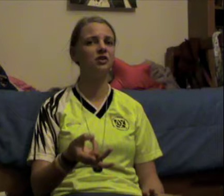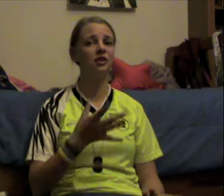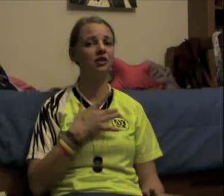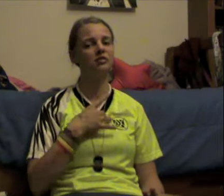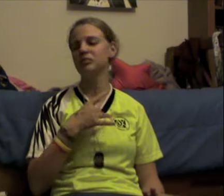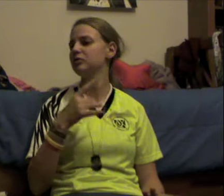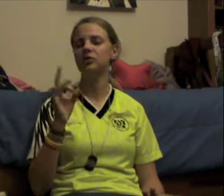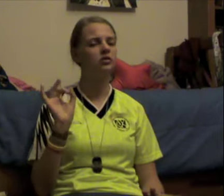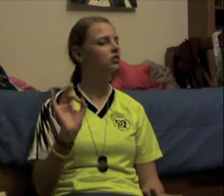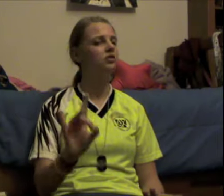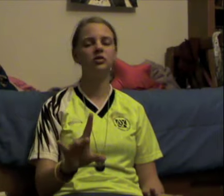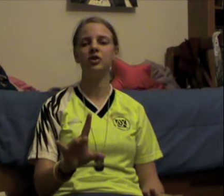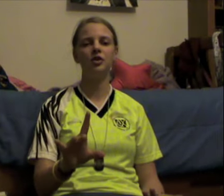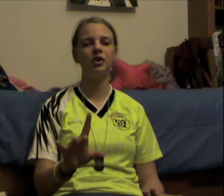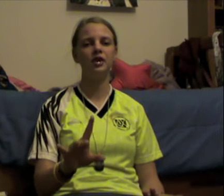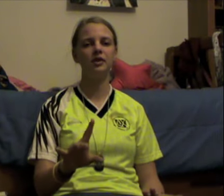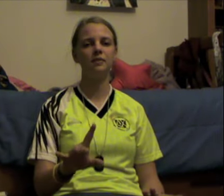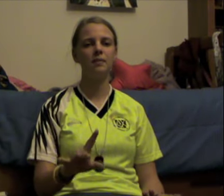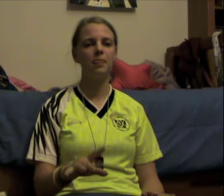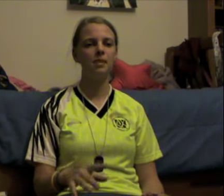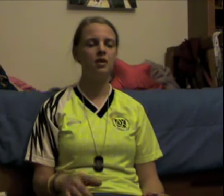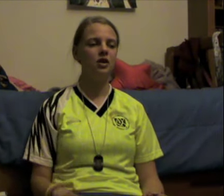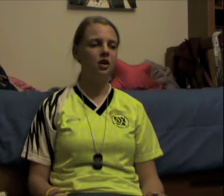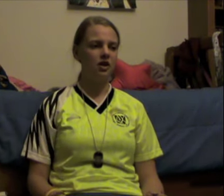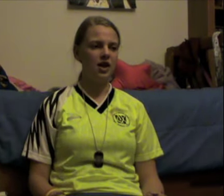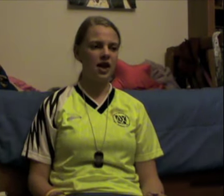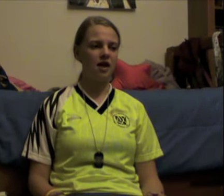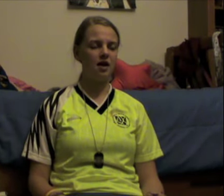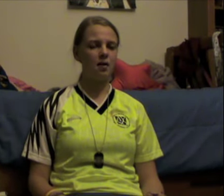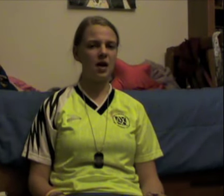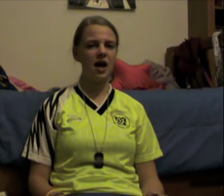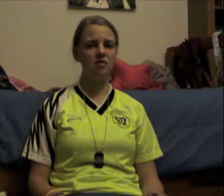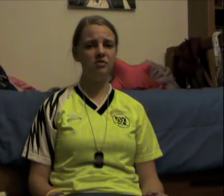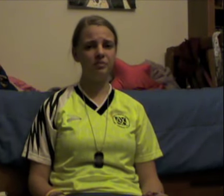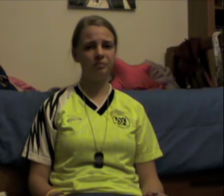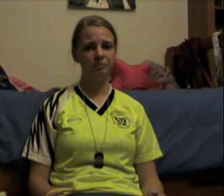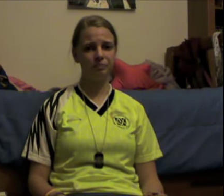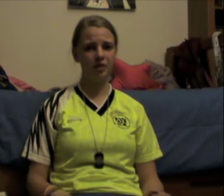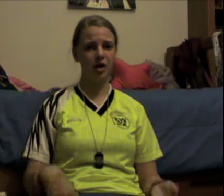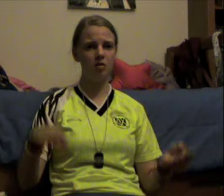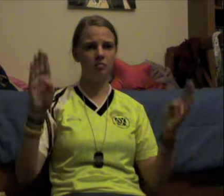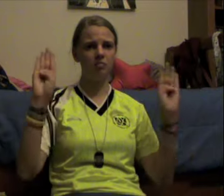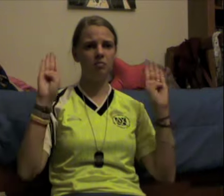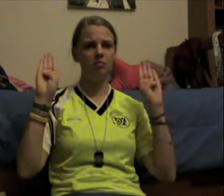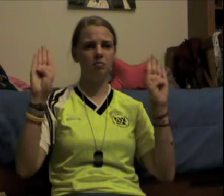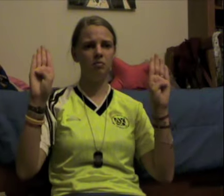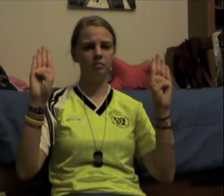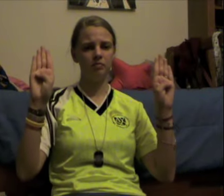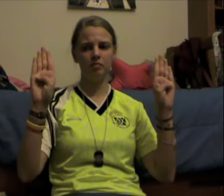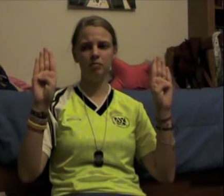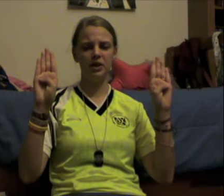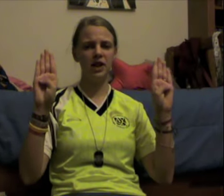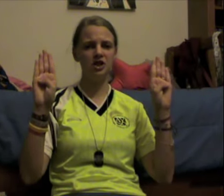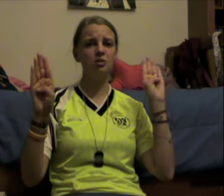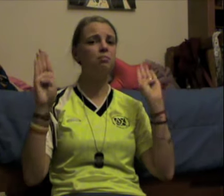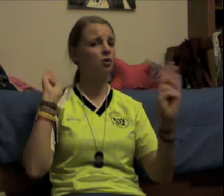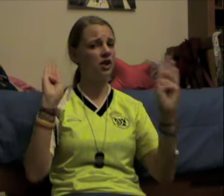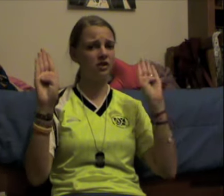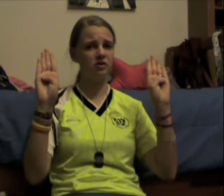it or not. Nod or neg. Um, have? Um, be handshake, both hands.